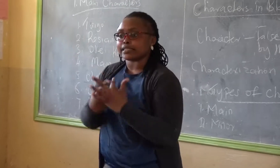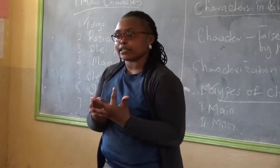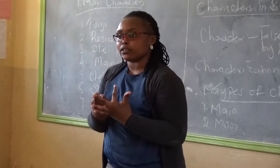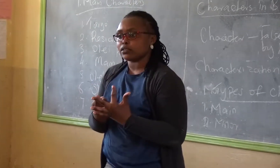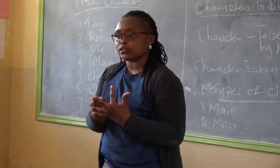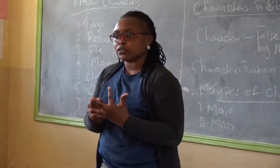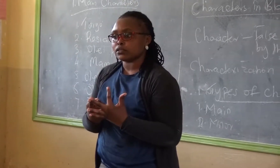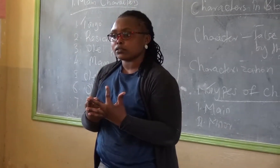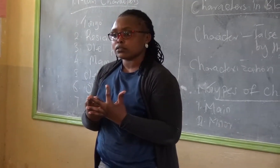started.